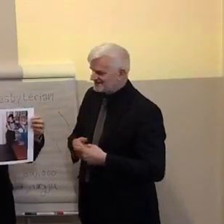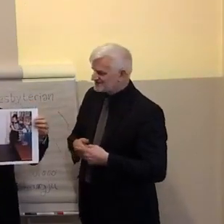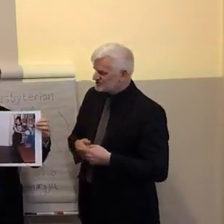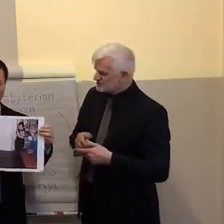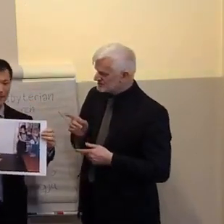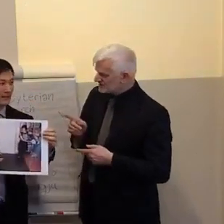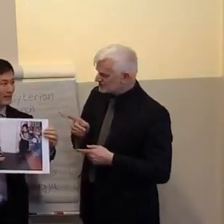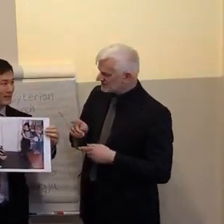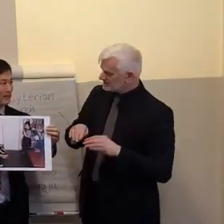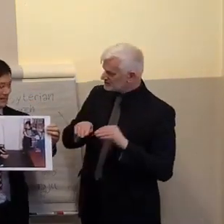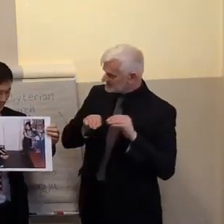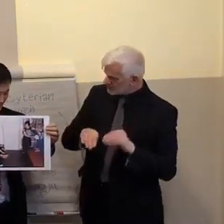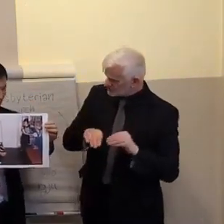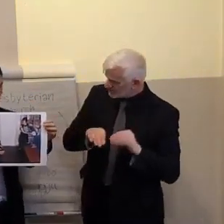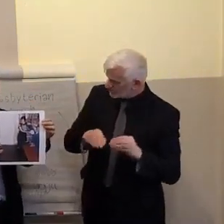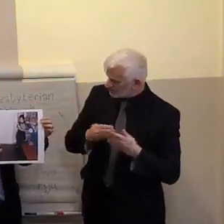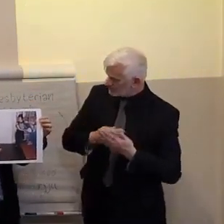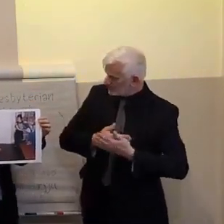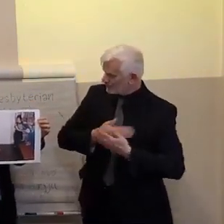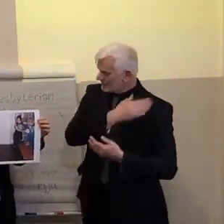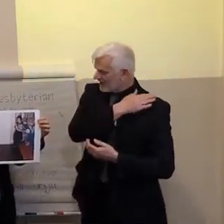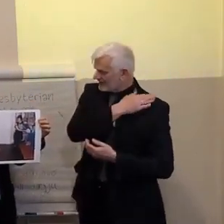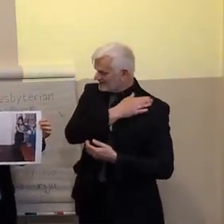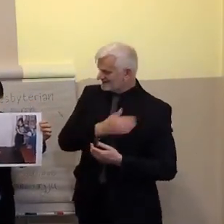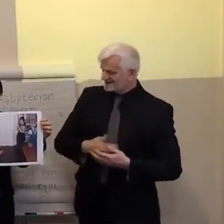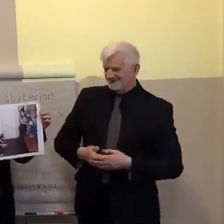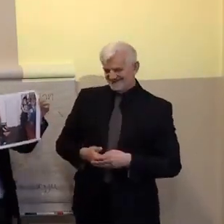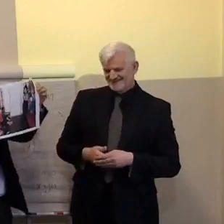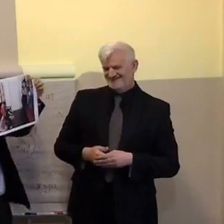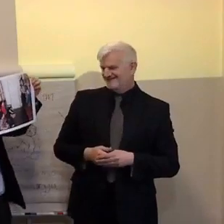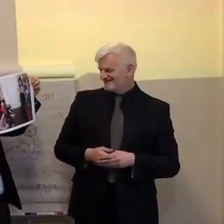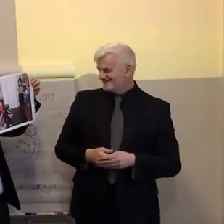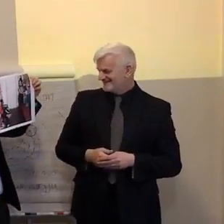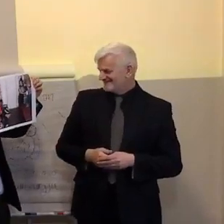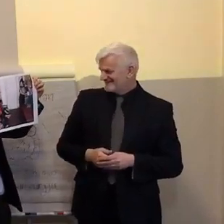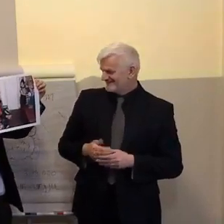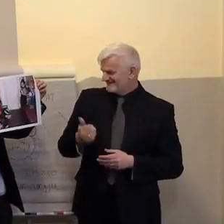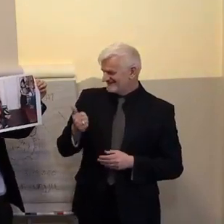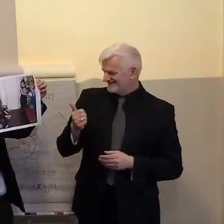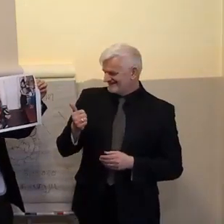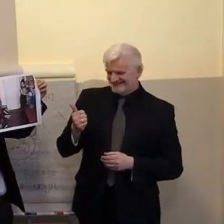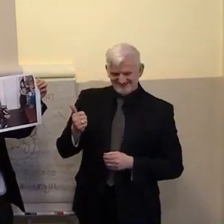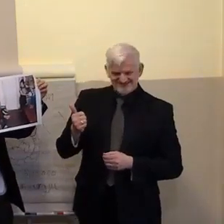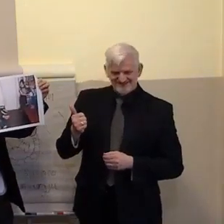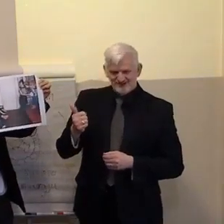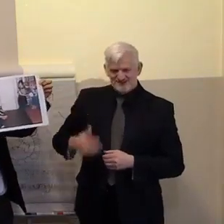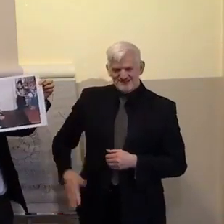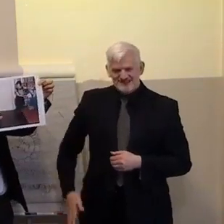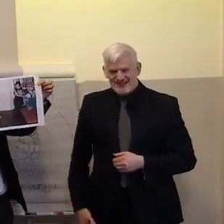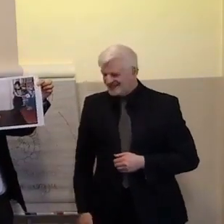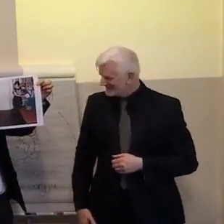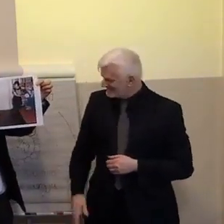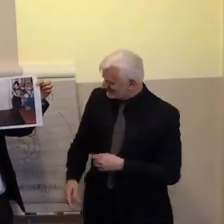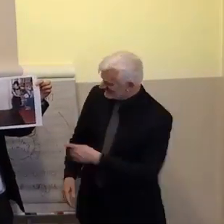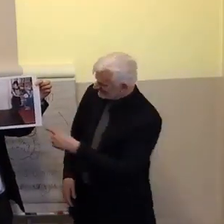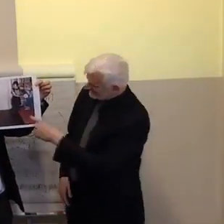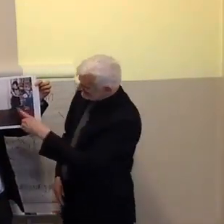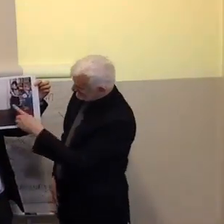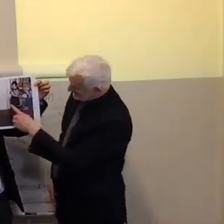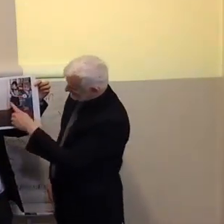So she was teaching. Yeah. Teaching. Yeah. Baby on the back. Yes. You can see that. There. See the leg.